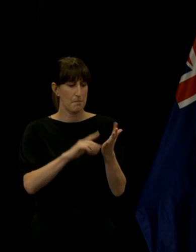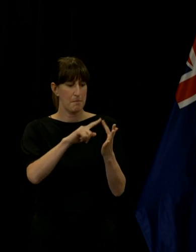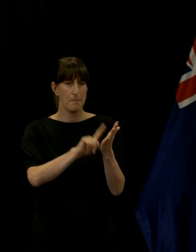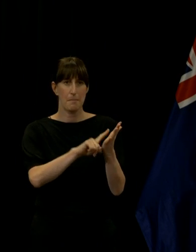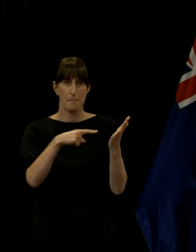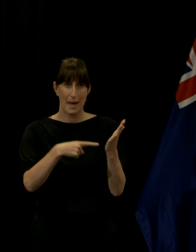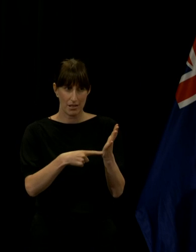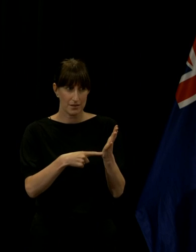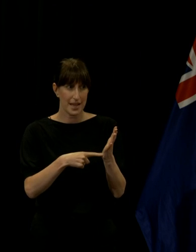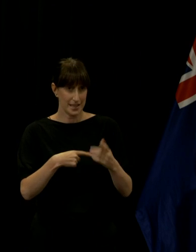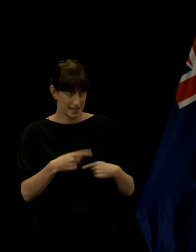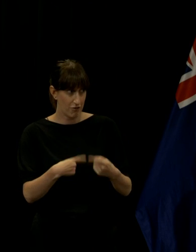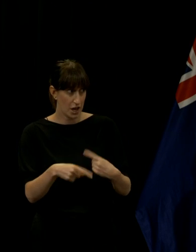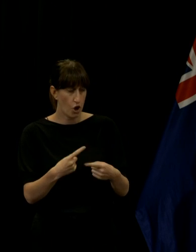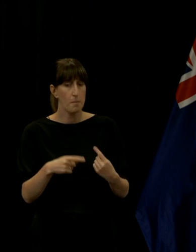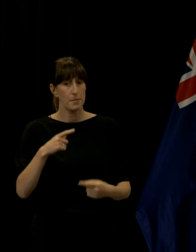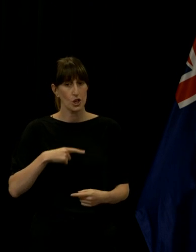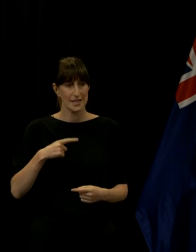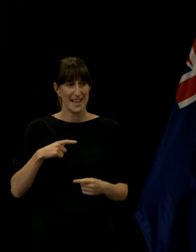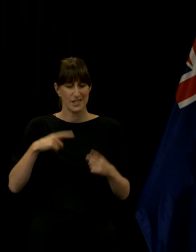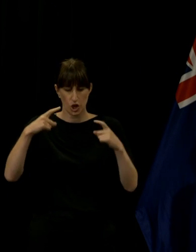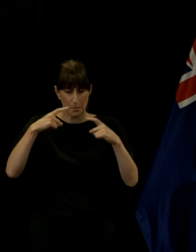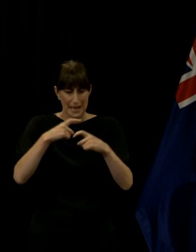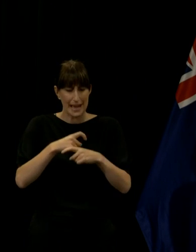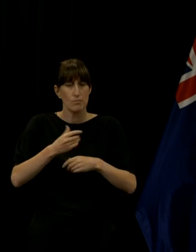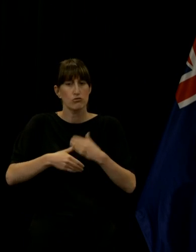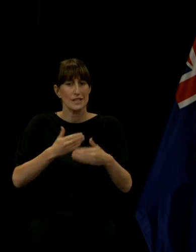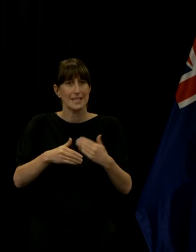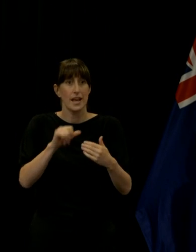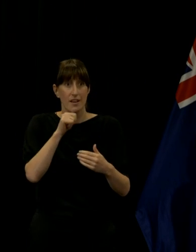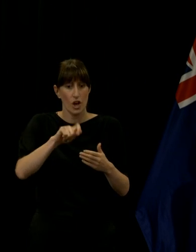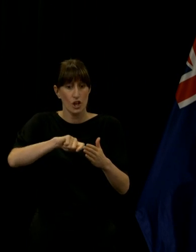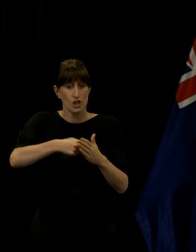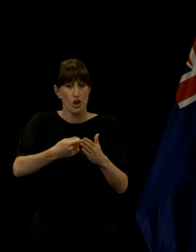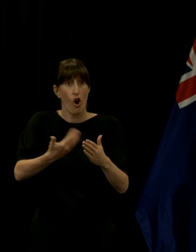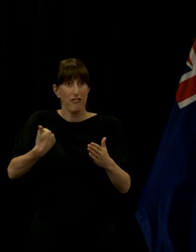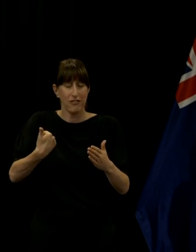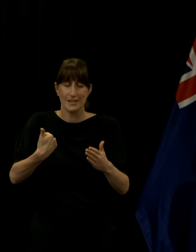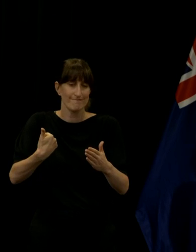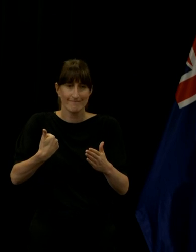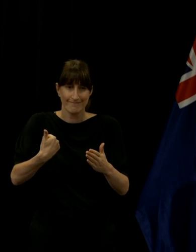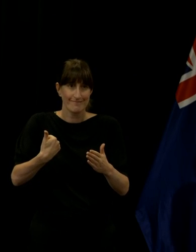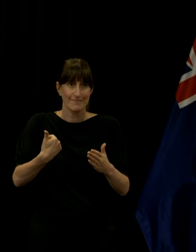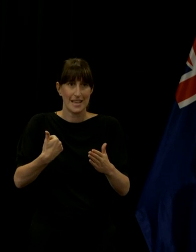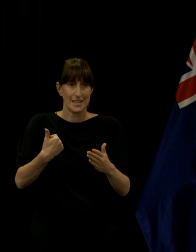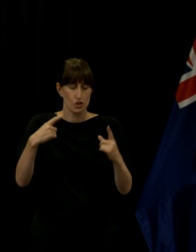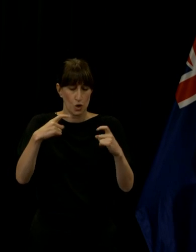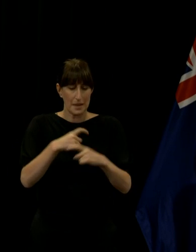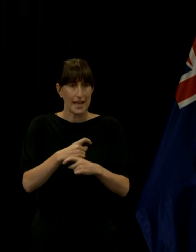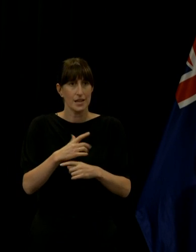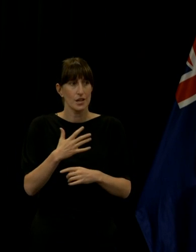process, and the restart of them is an equally long and complicated process. Given that, the decision was made that the cost of turning it